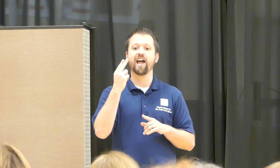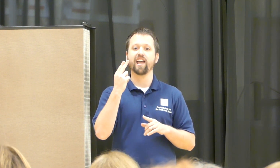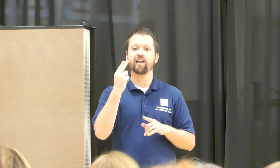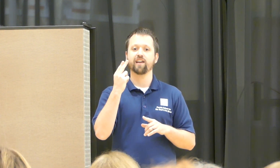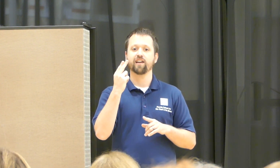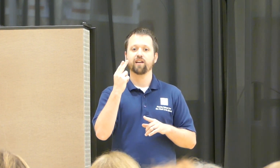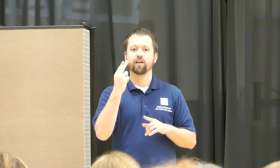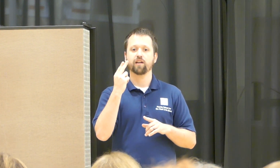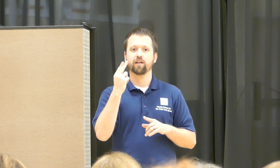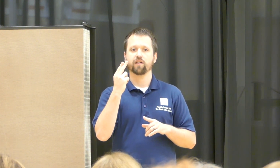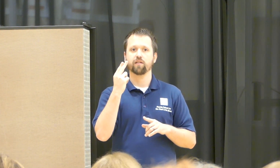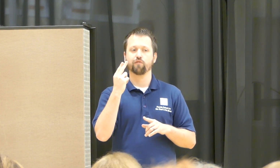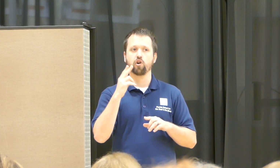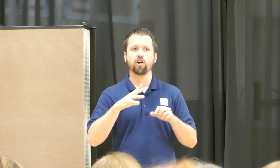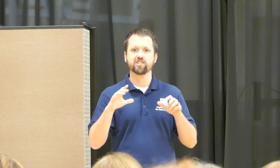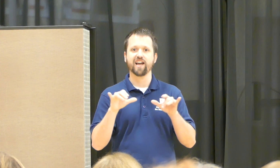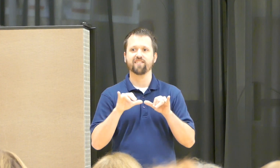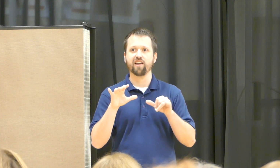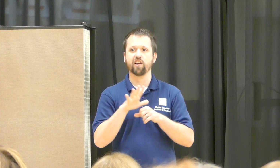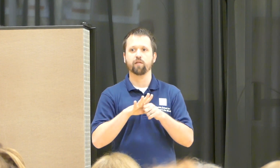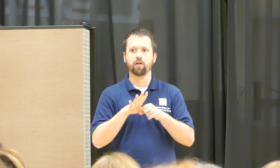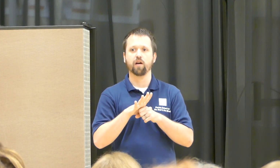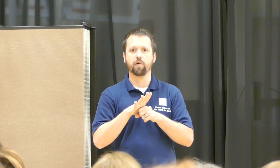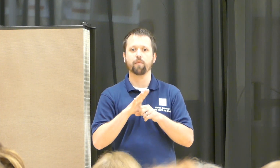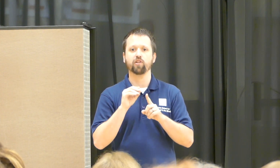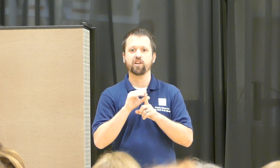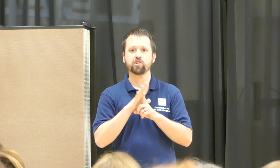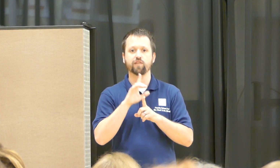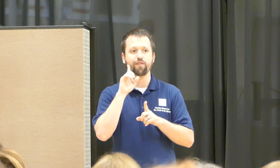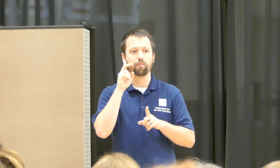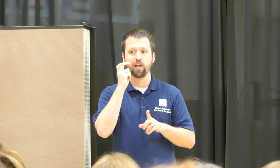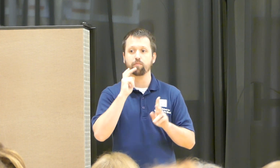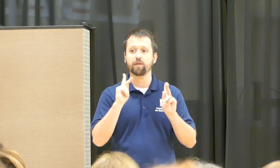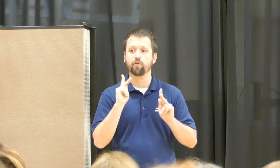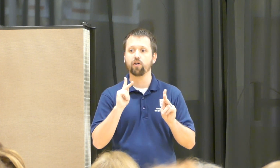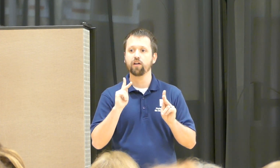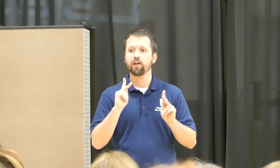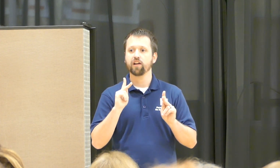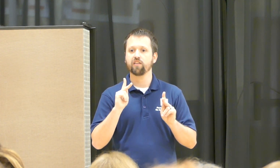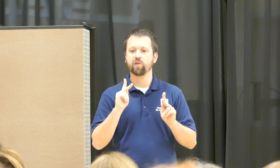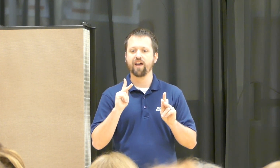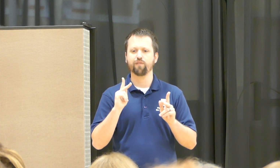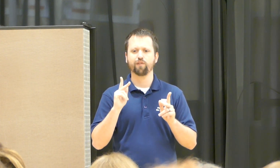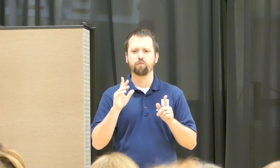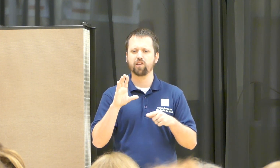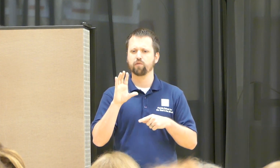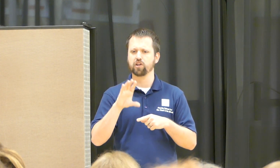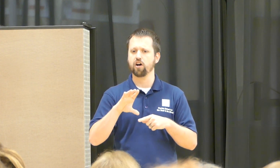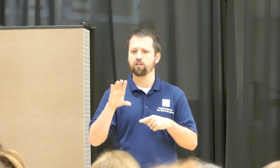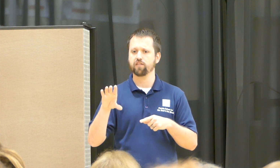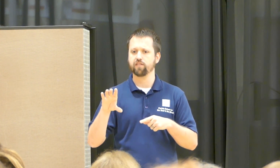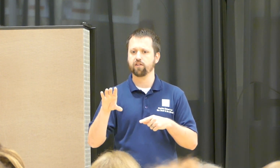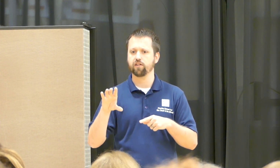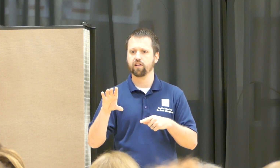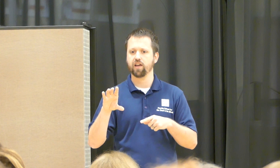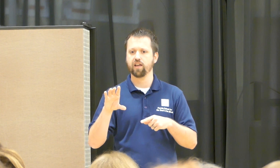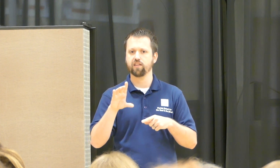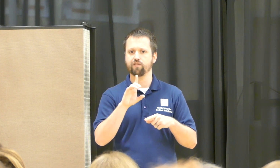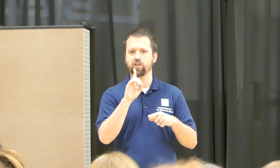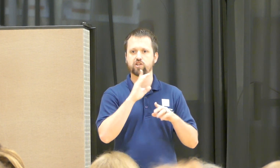high, for our size area, population of deaf and blind people. Because we have, if you're familiar with the Conference Center and the Division of